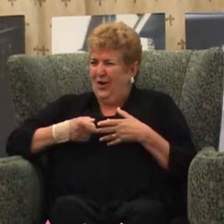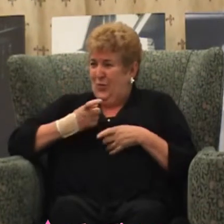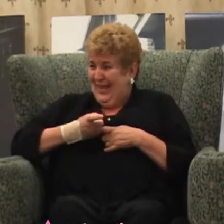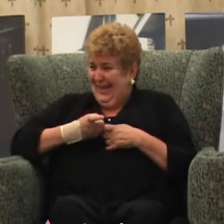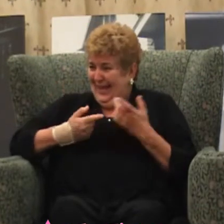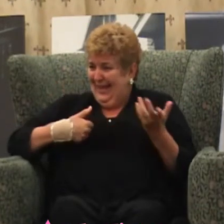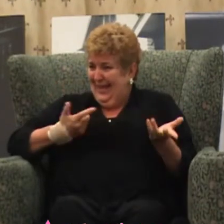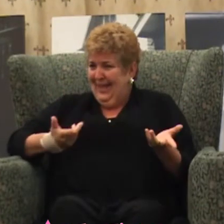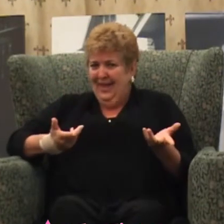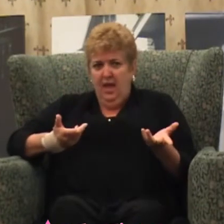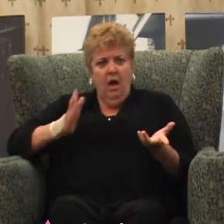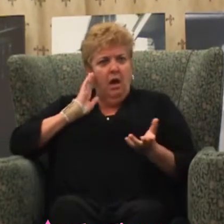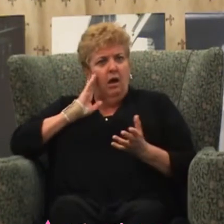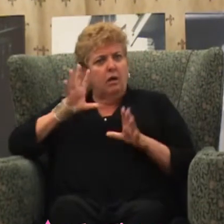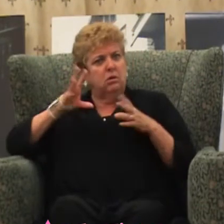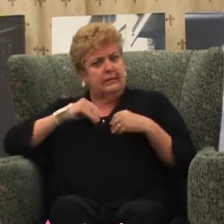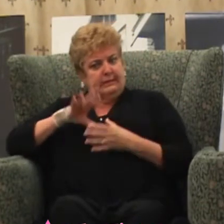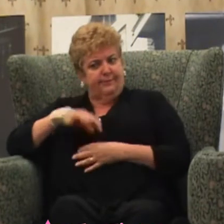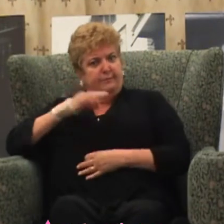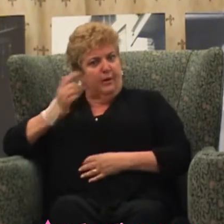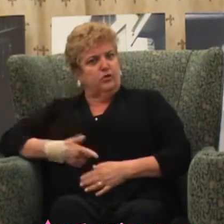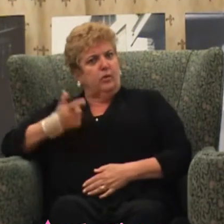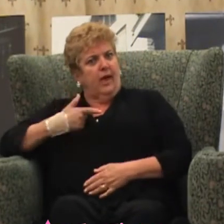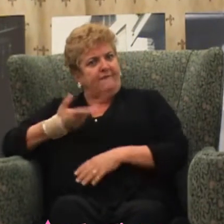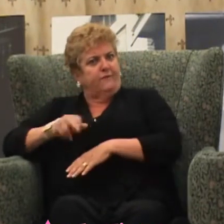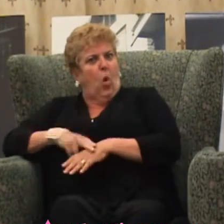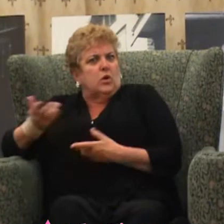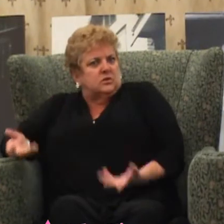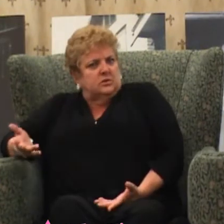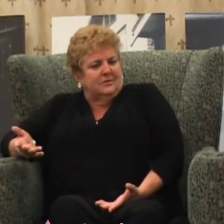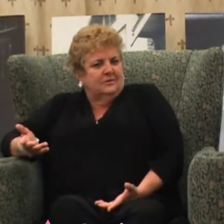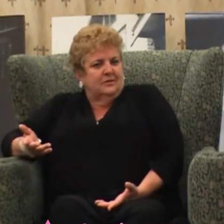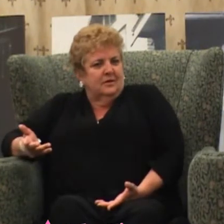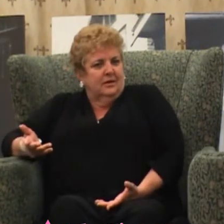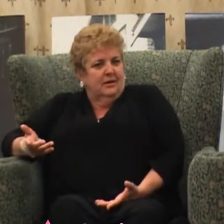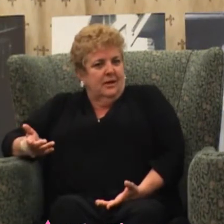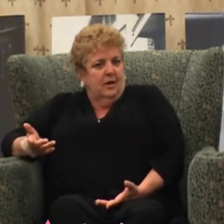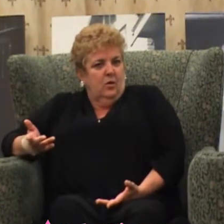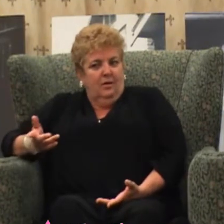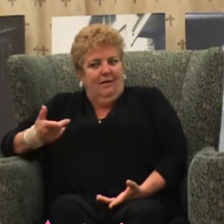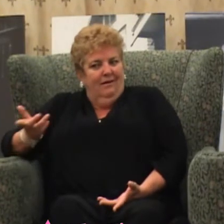I'll take the spiritual deal. See, most people will go get in the long line,